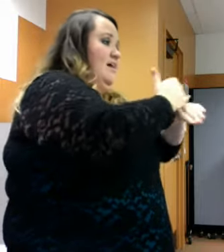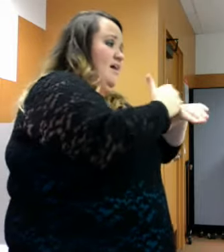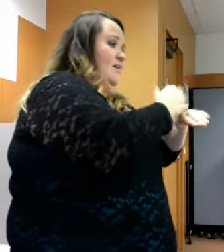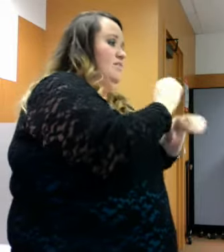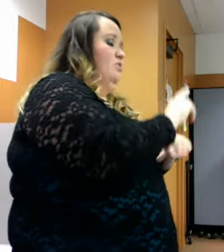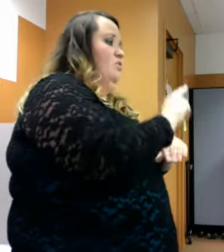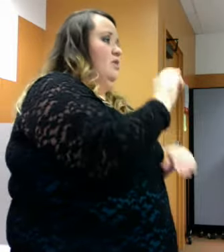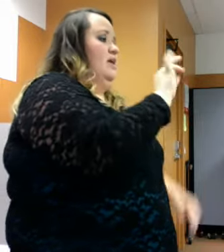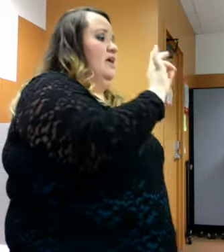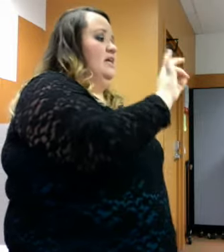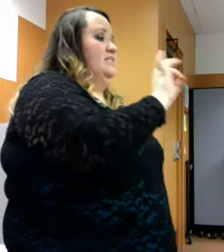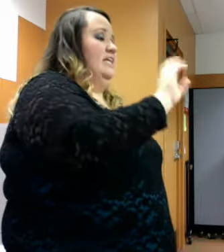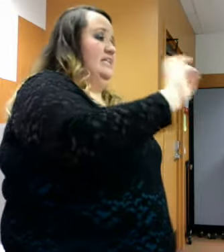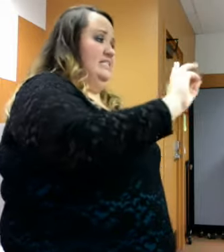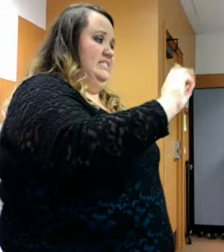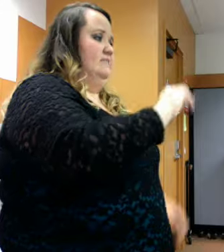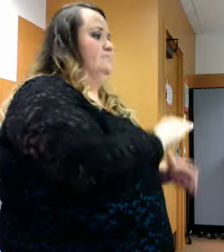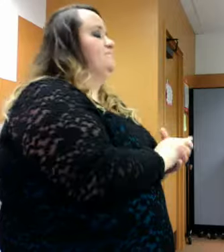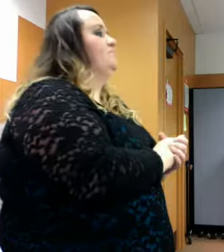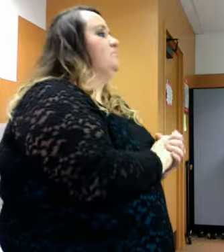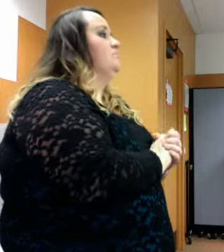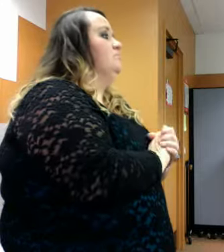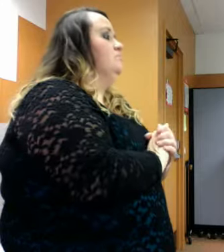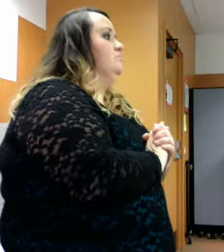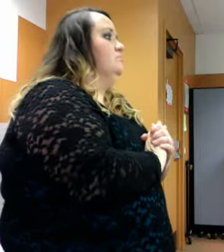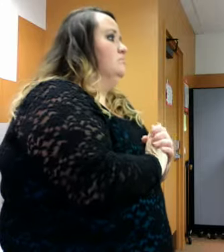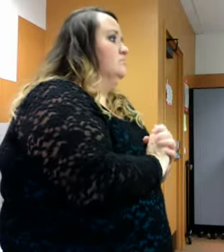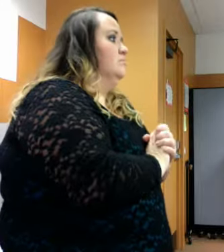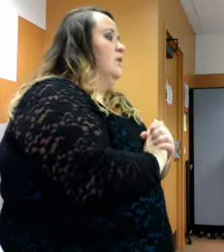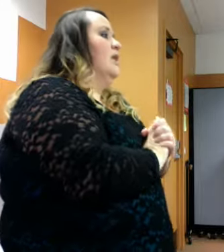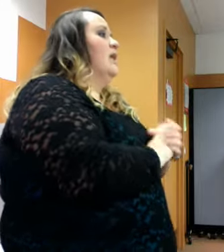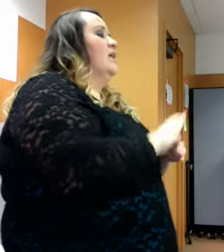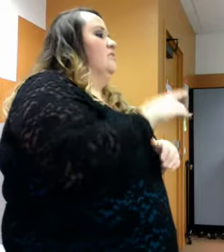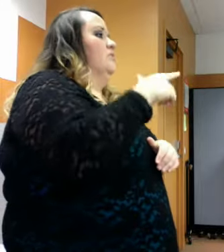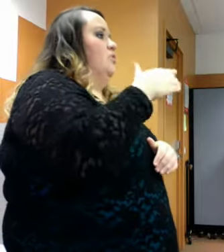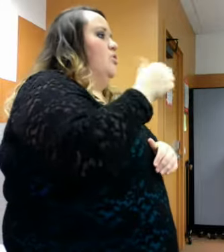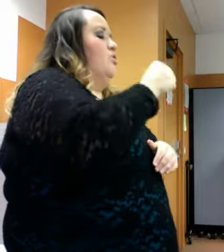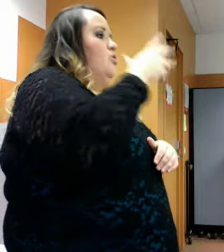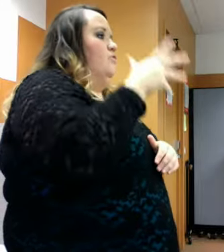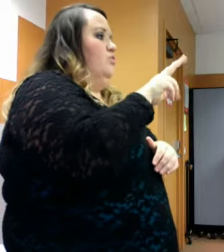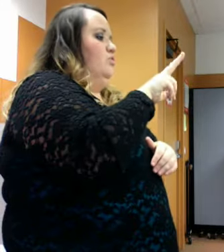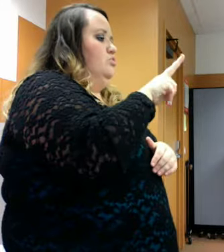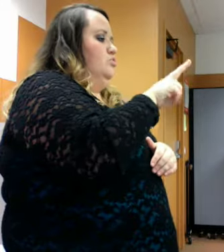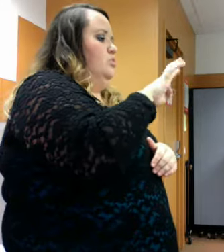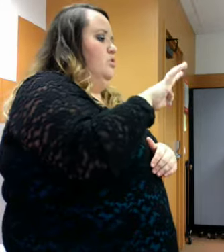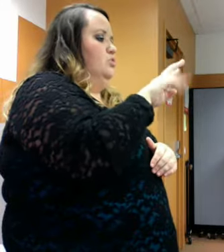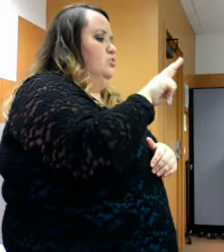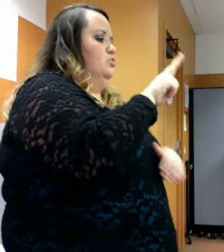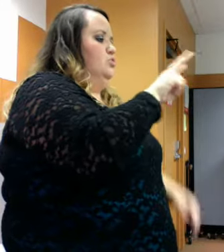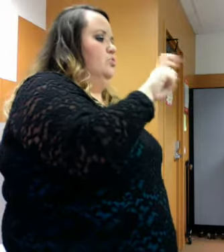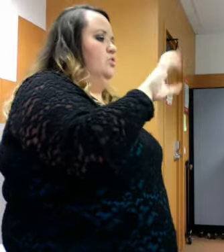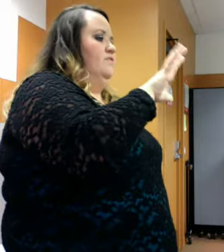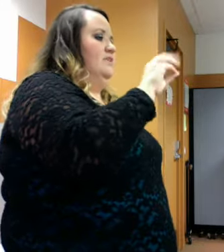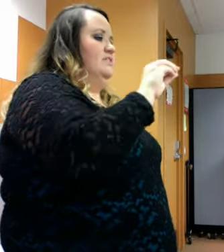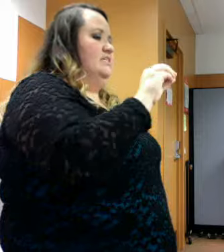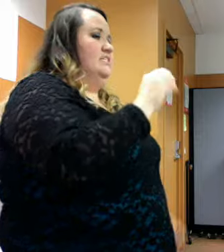took 350 individual pieces packed in over 200 crates to get her from France to the United States. So you